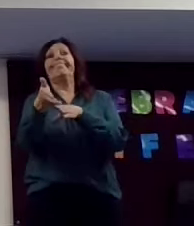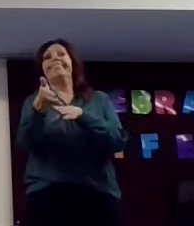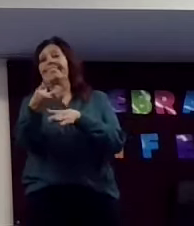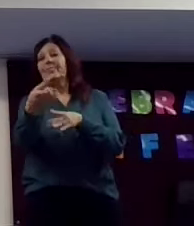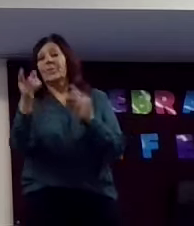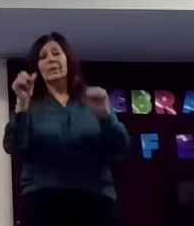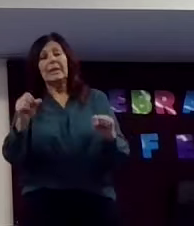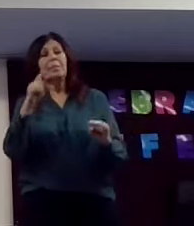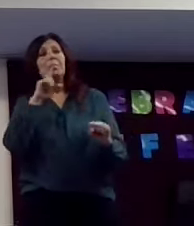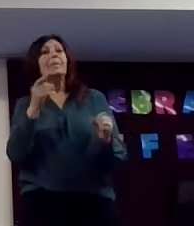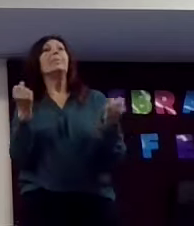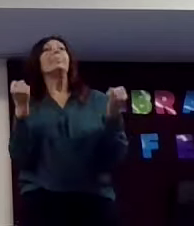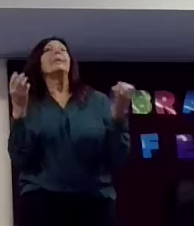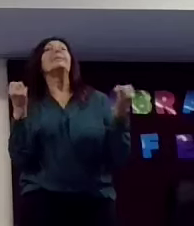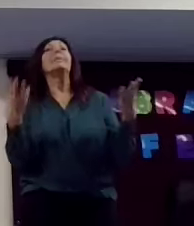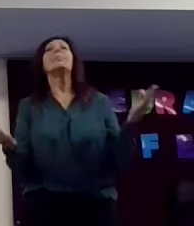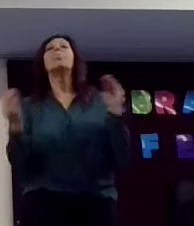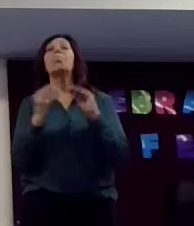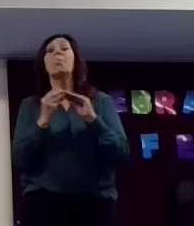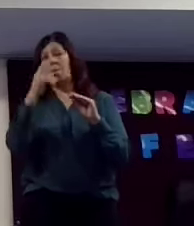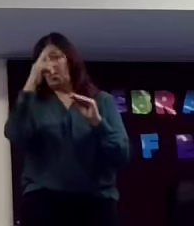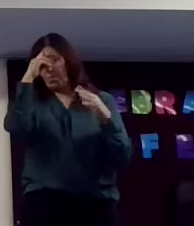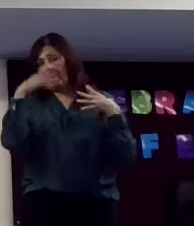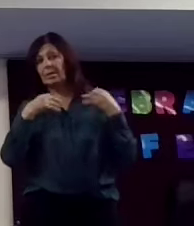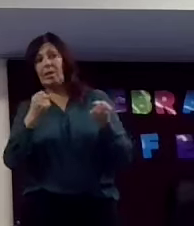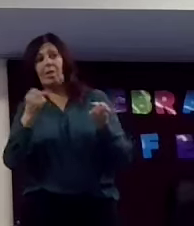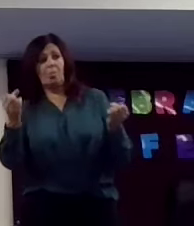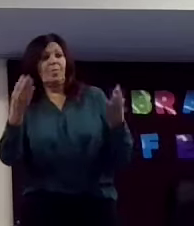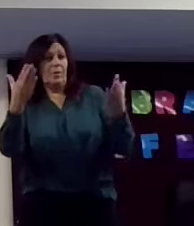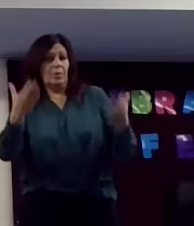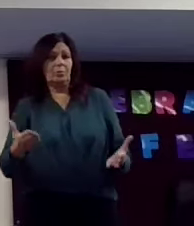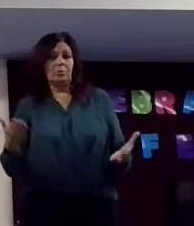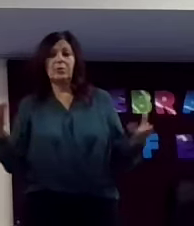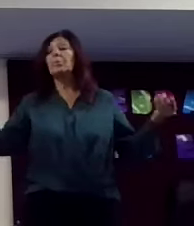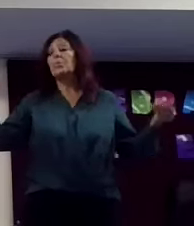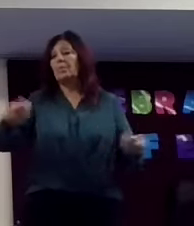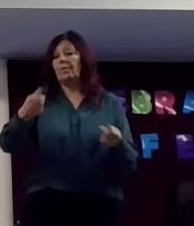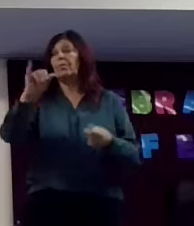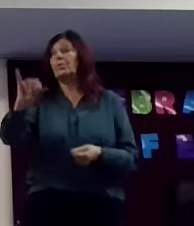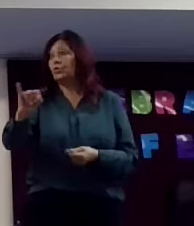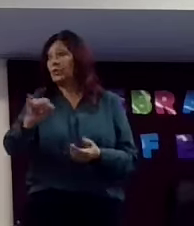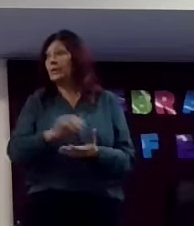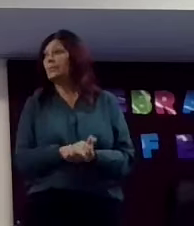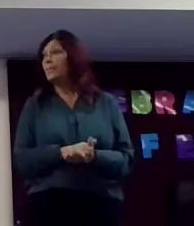venue so that there could be many, many, many more mental health providers that can be reimbursed by insurance.